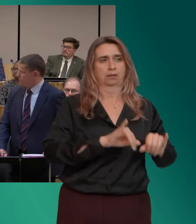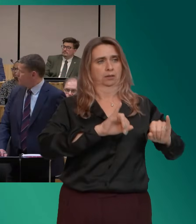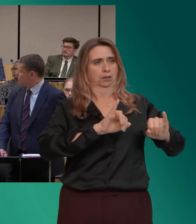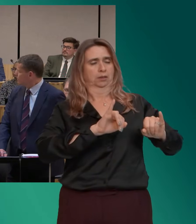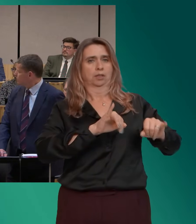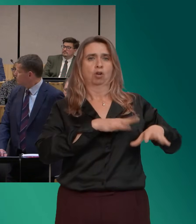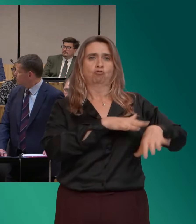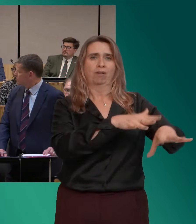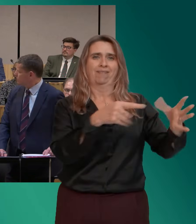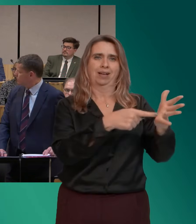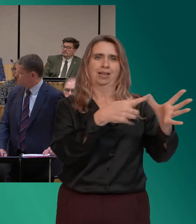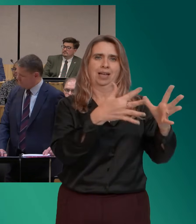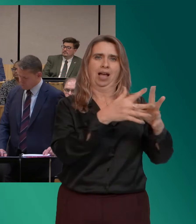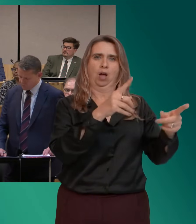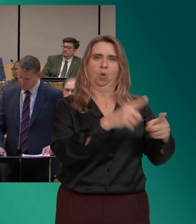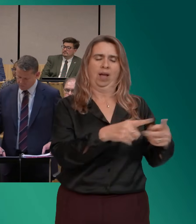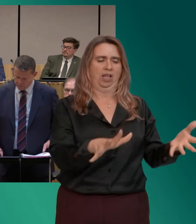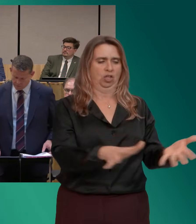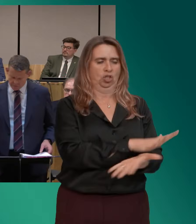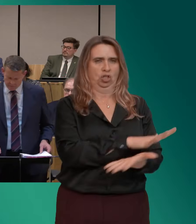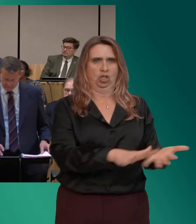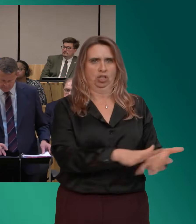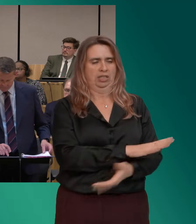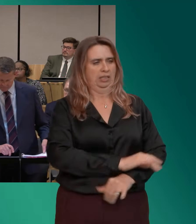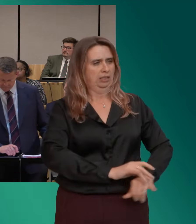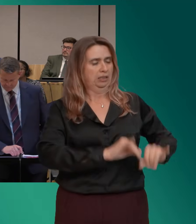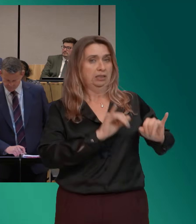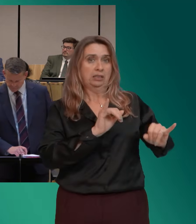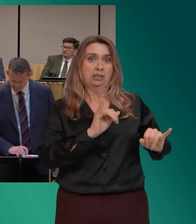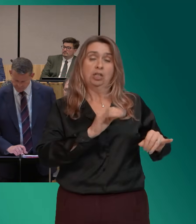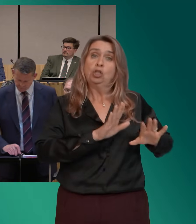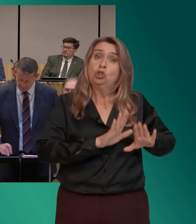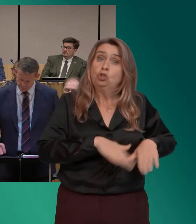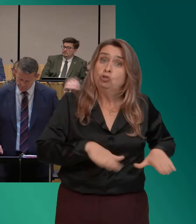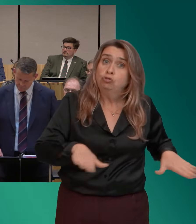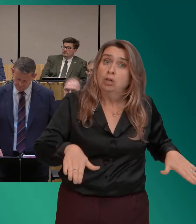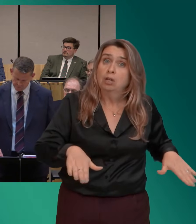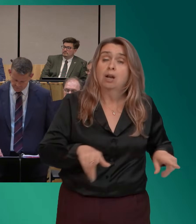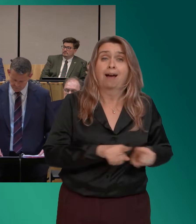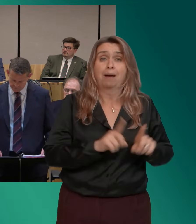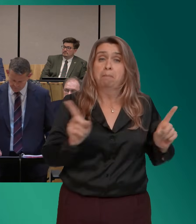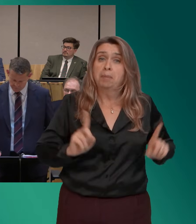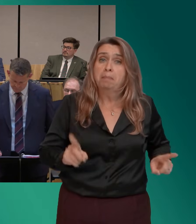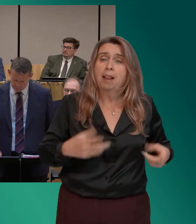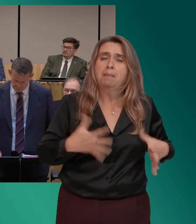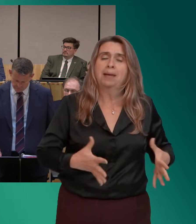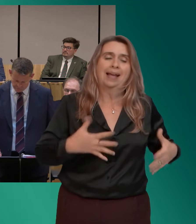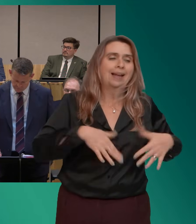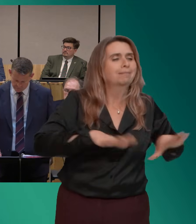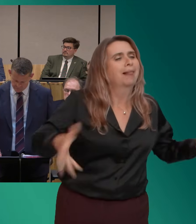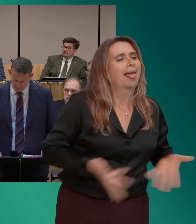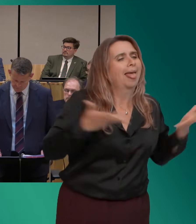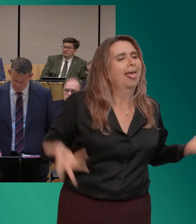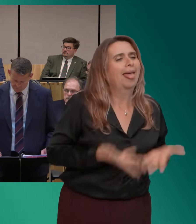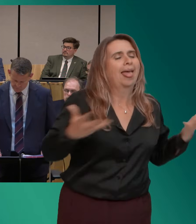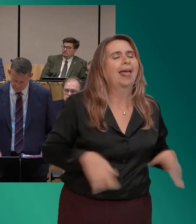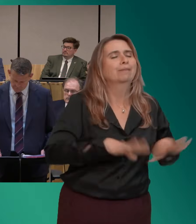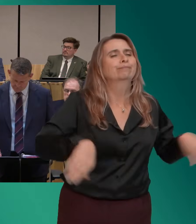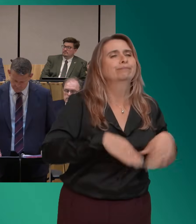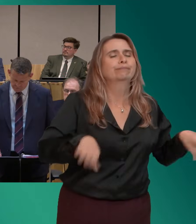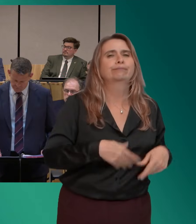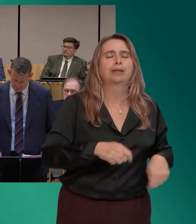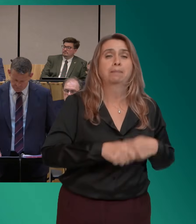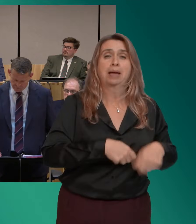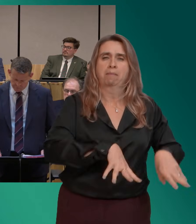Tower, following reports that a number of individuals, many children, have fallen ill after entering the water.